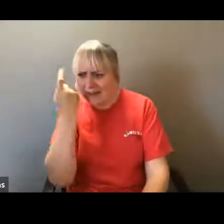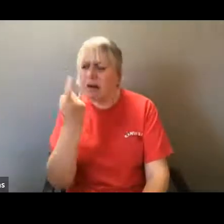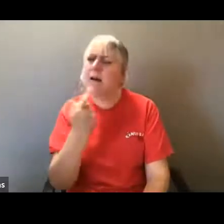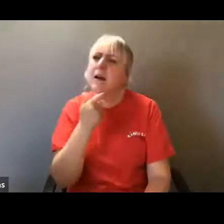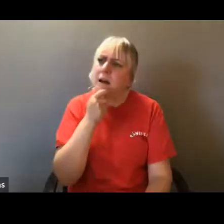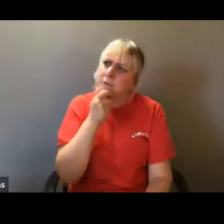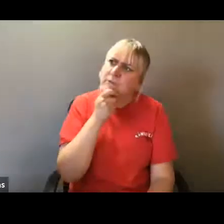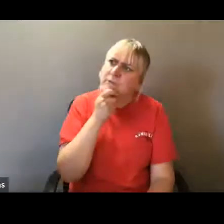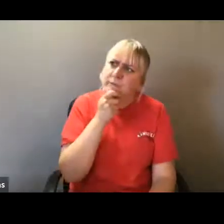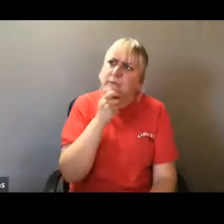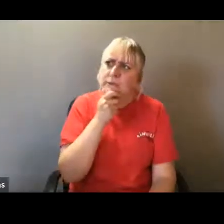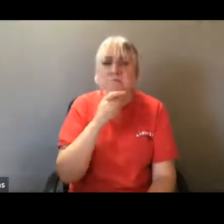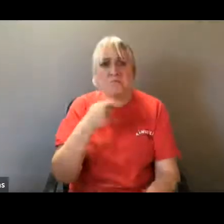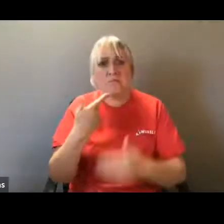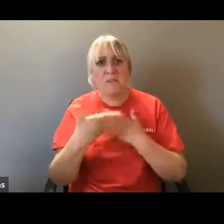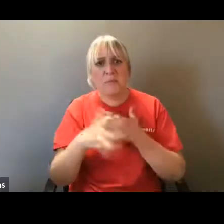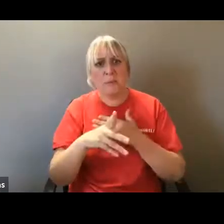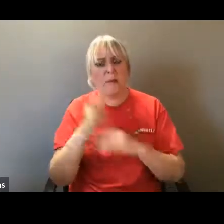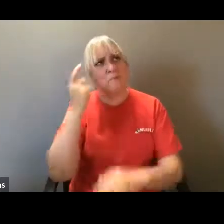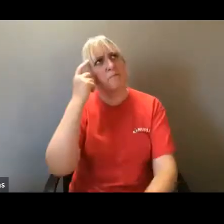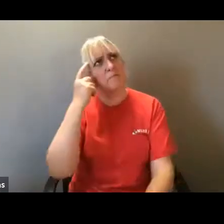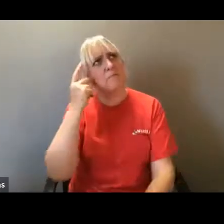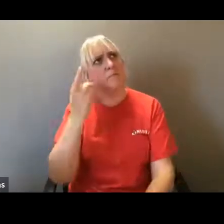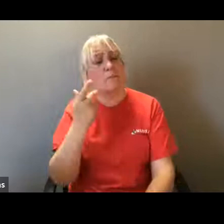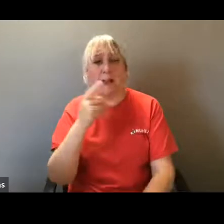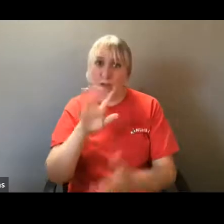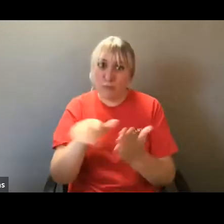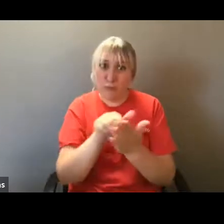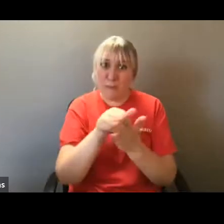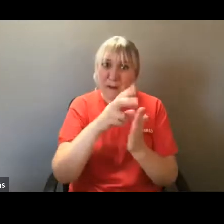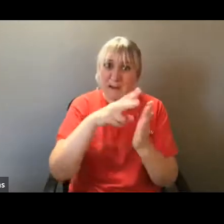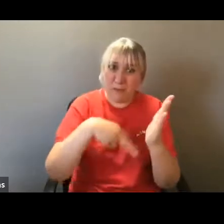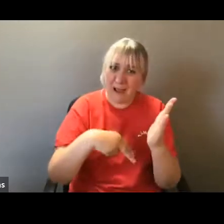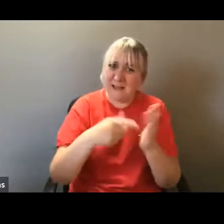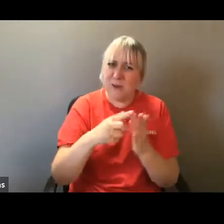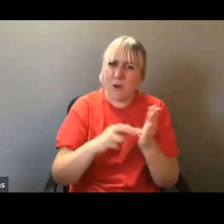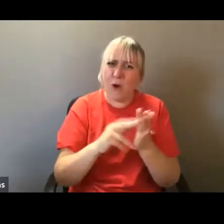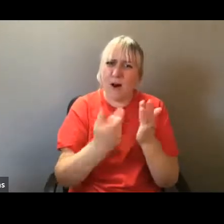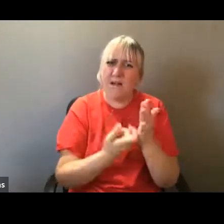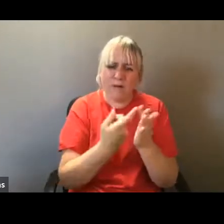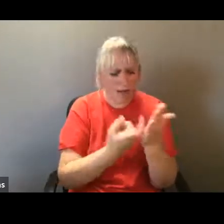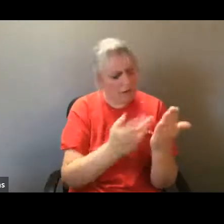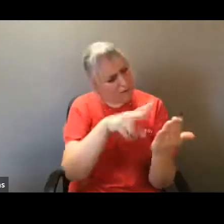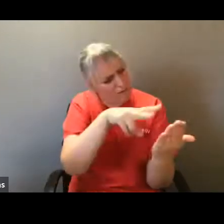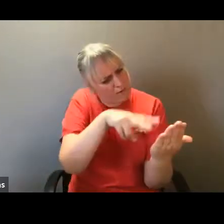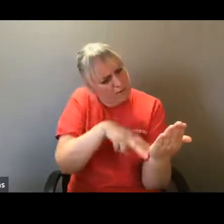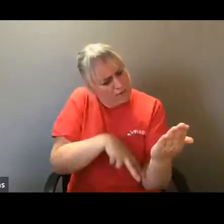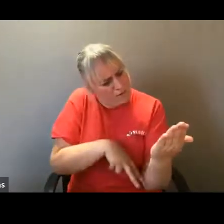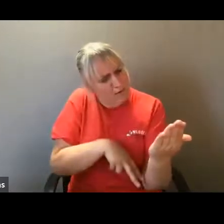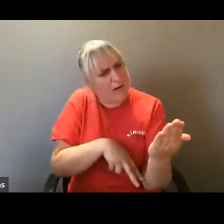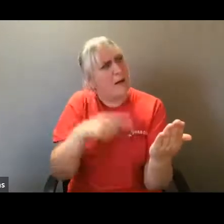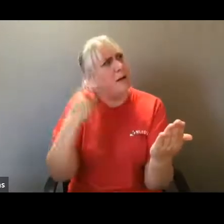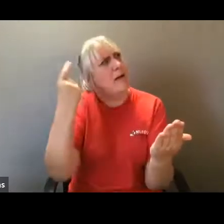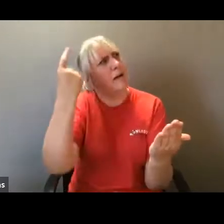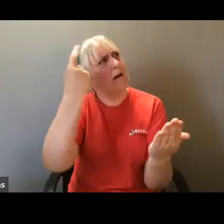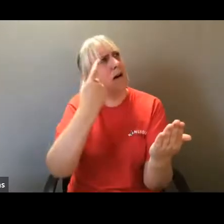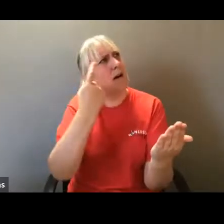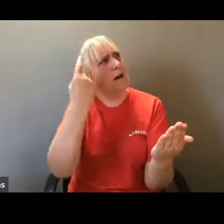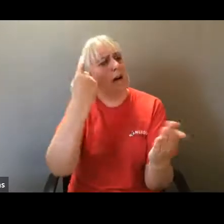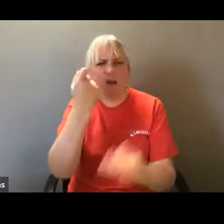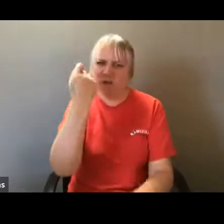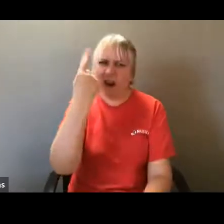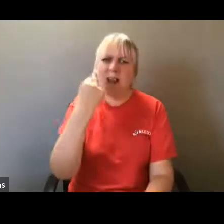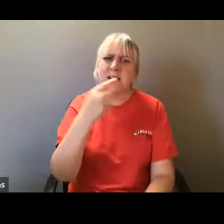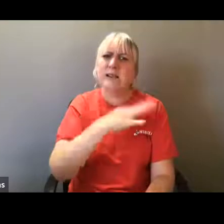enough, but I did. And I actually properly read Oliver and thought about what he was saying for the first time. And I was struck that a medical model